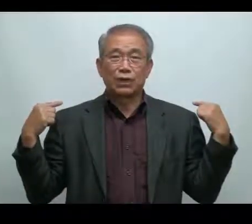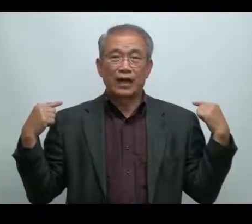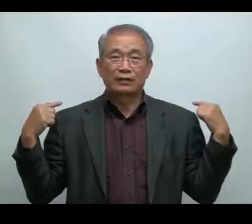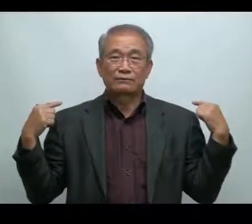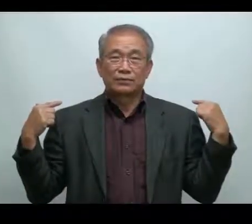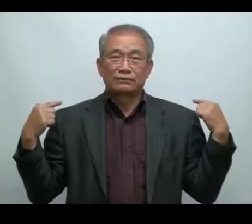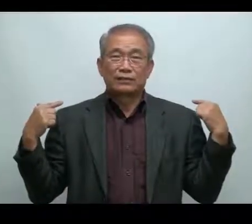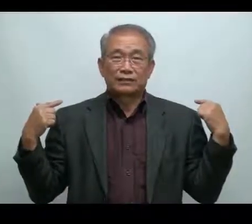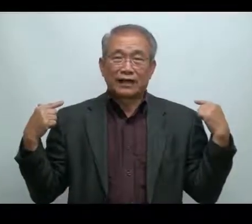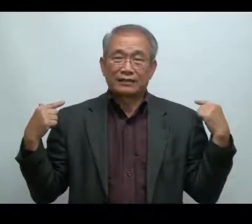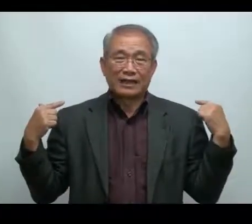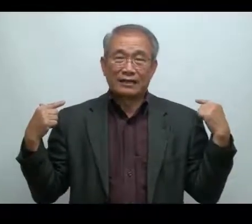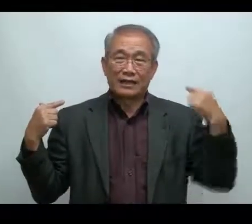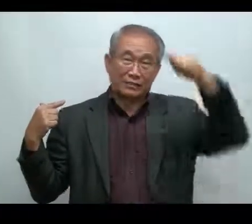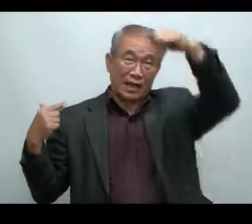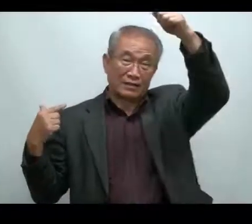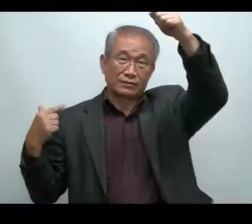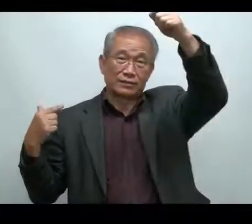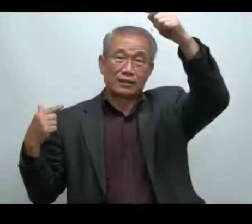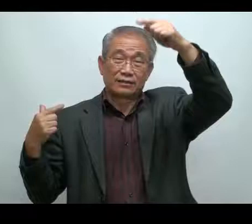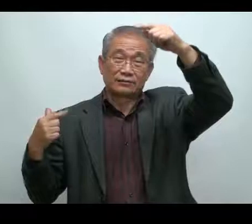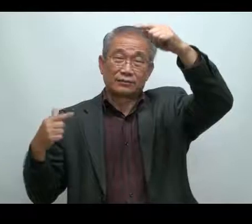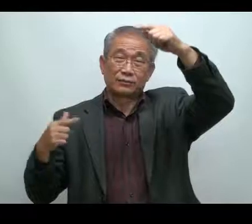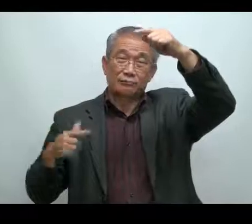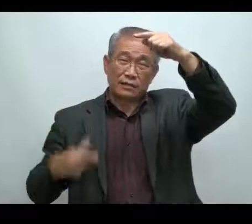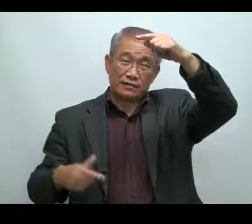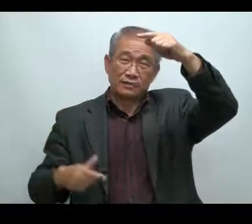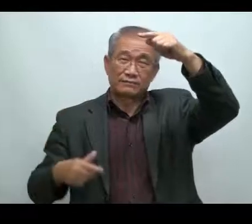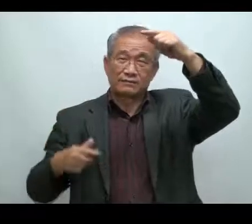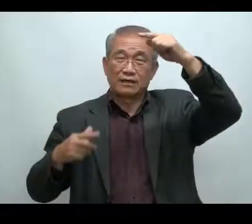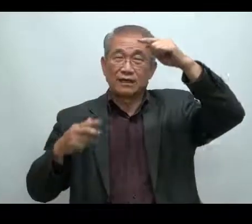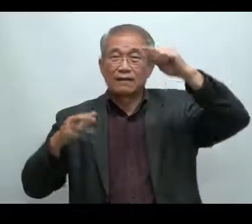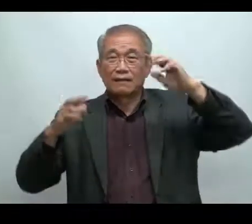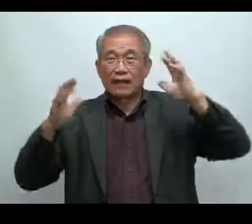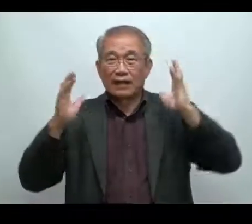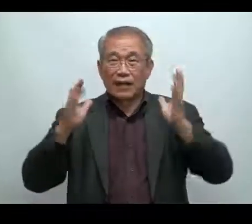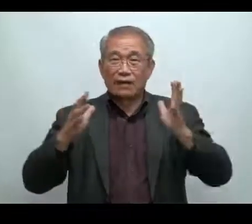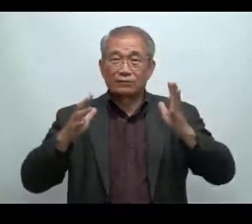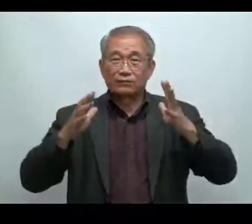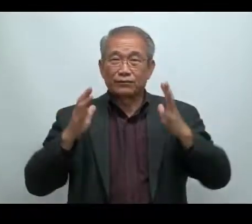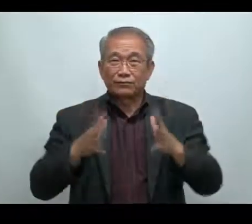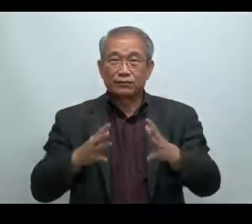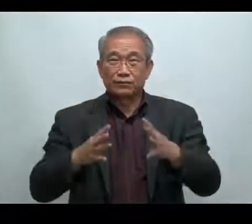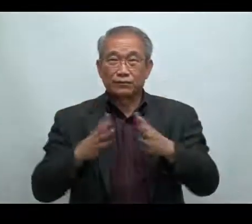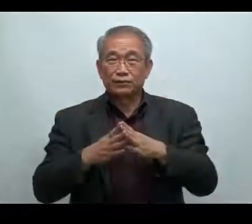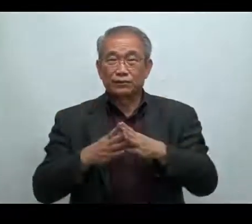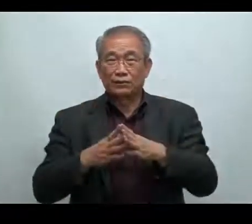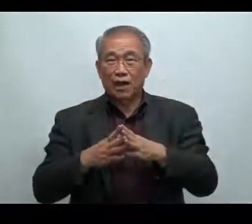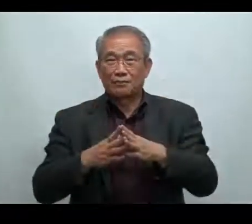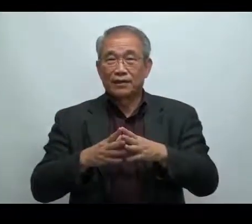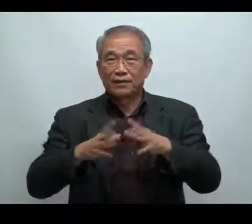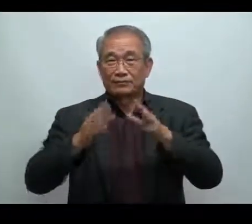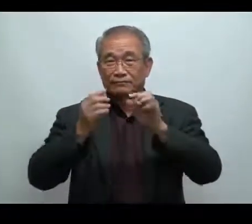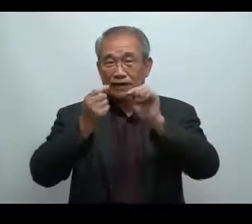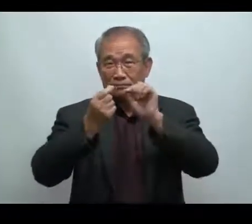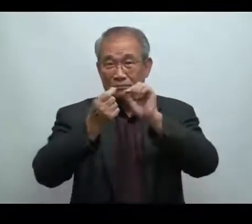end up really tight and can't hit the high notes. Therefore, we must allow the vocal folds to do its job, to